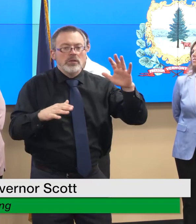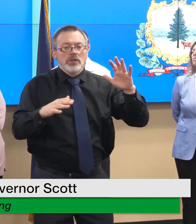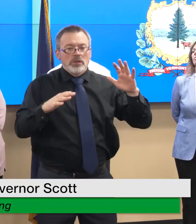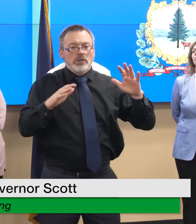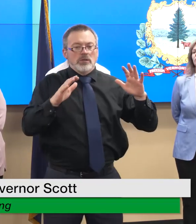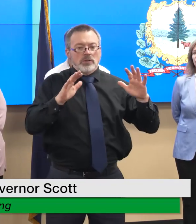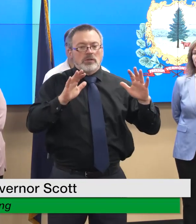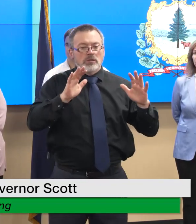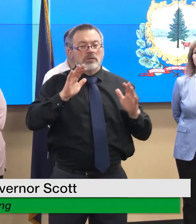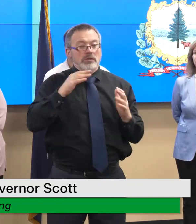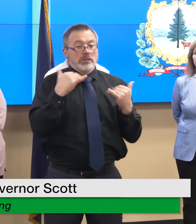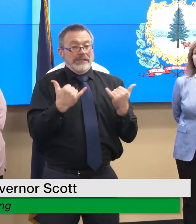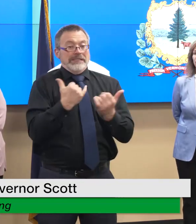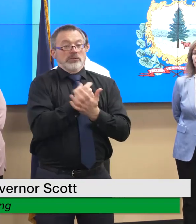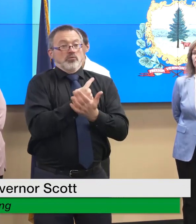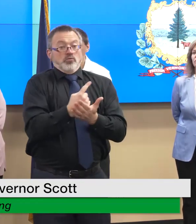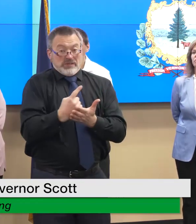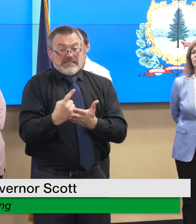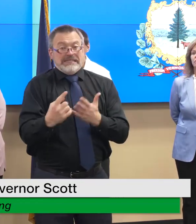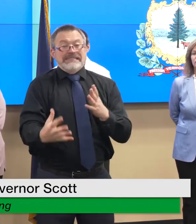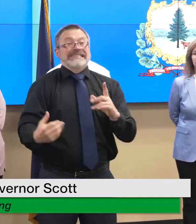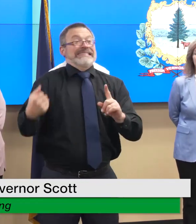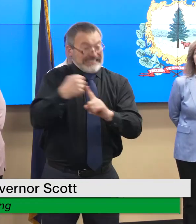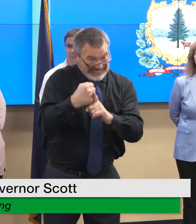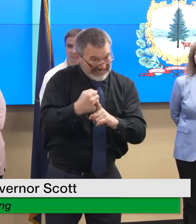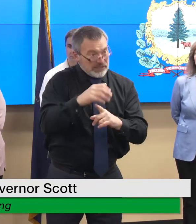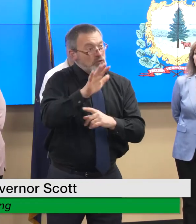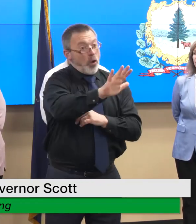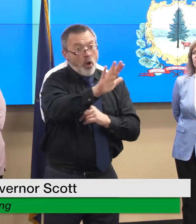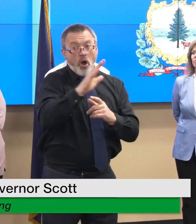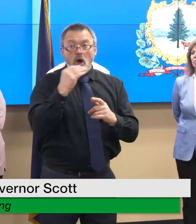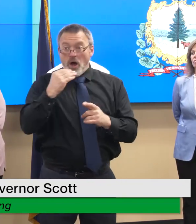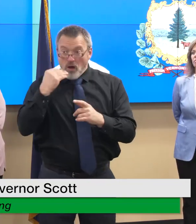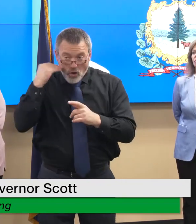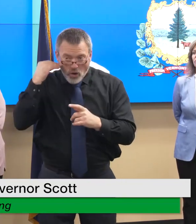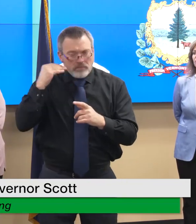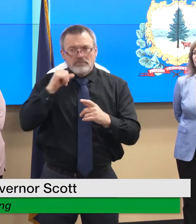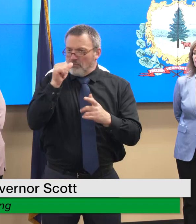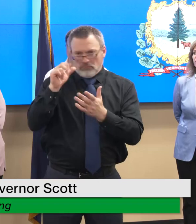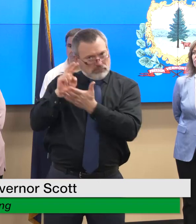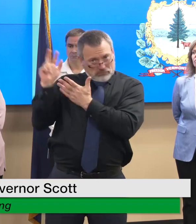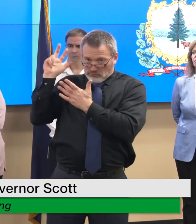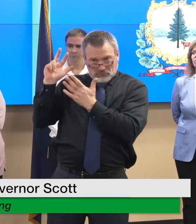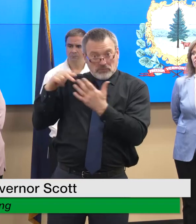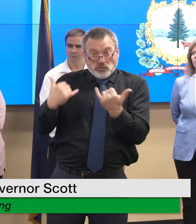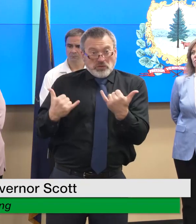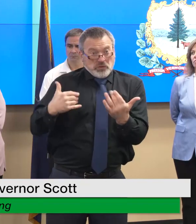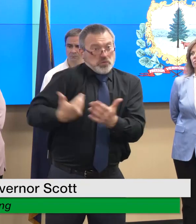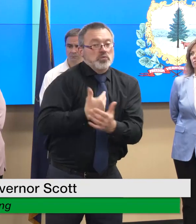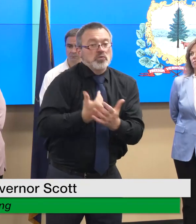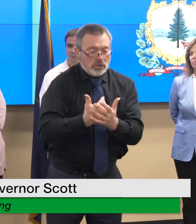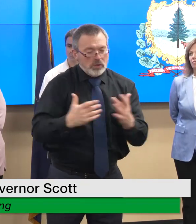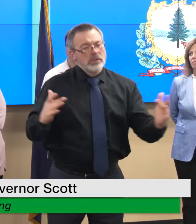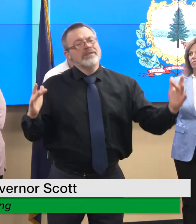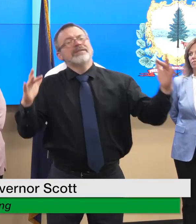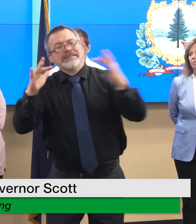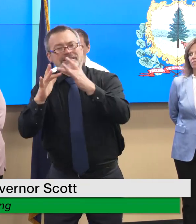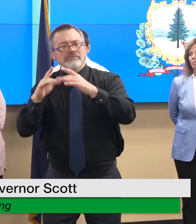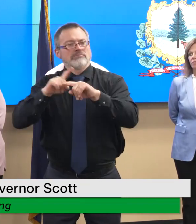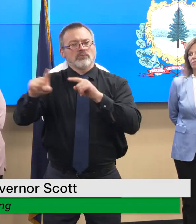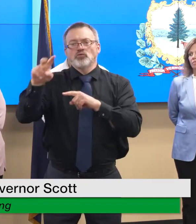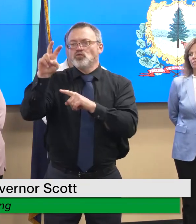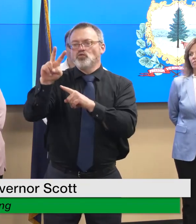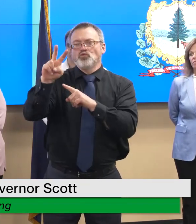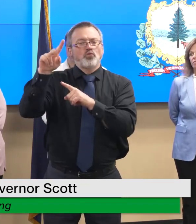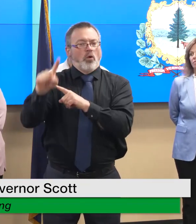to contact 211 to report your damage so we have an accurate picture of the impacts. I want to